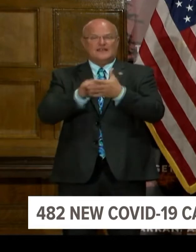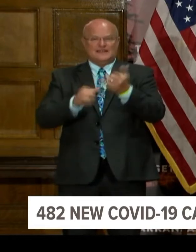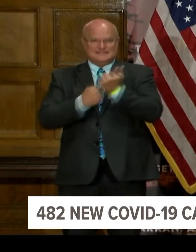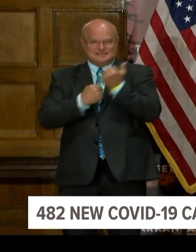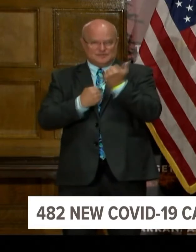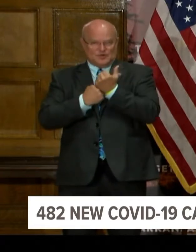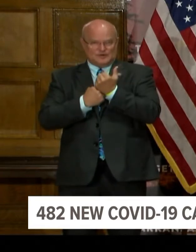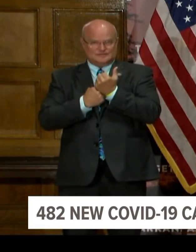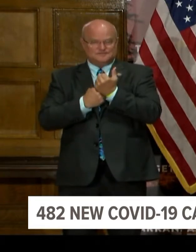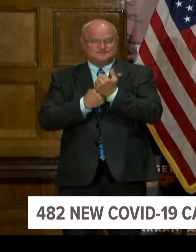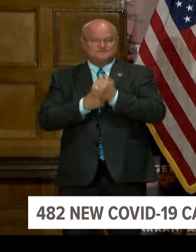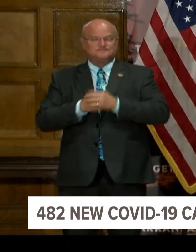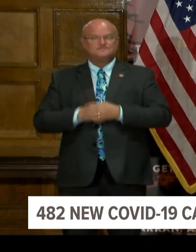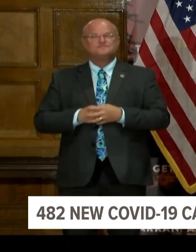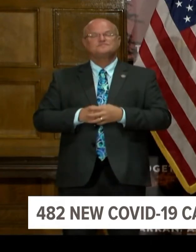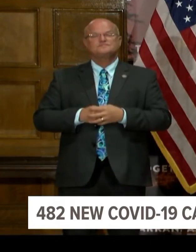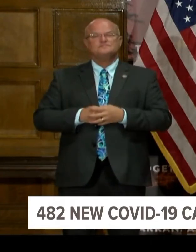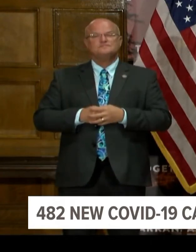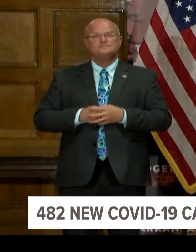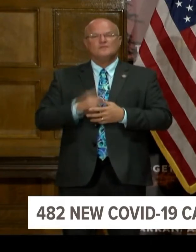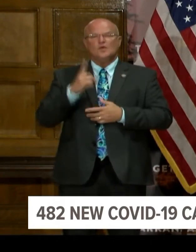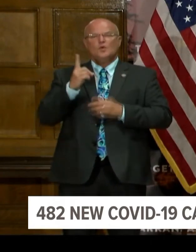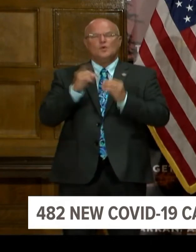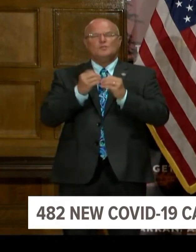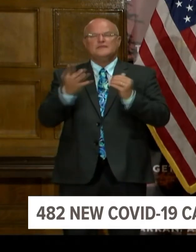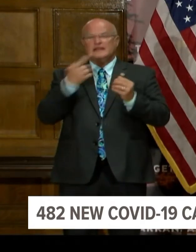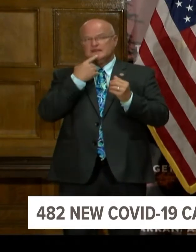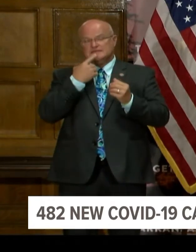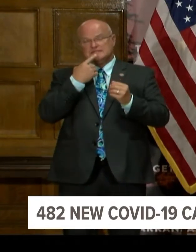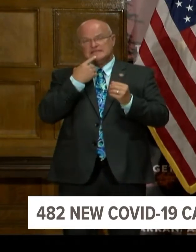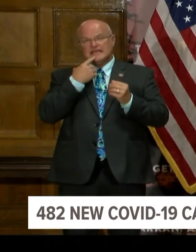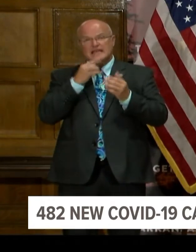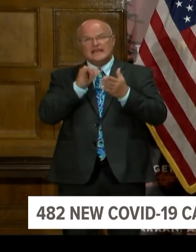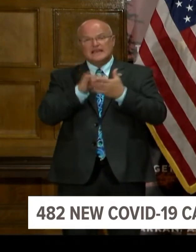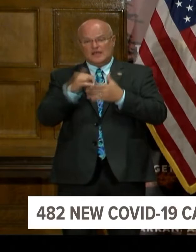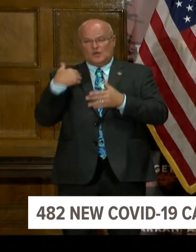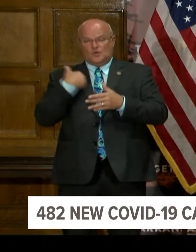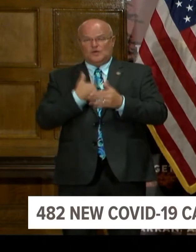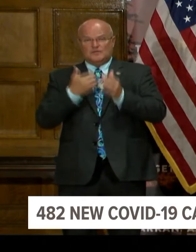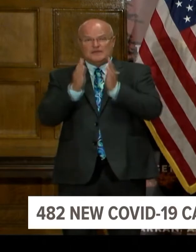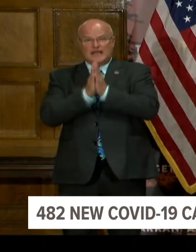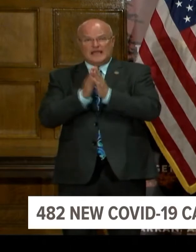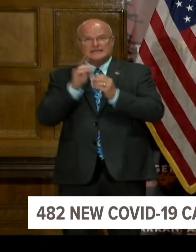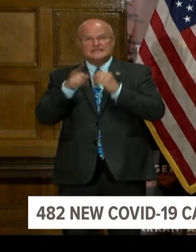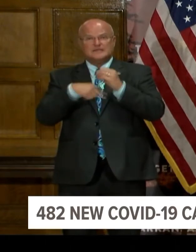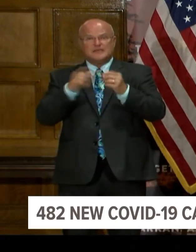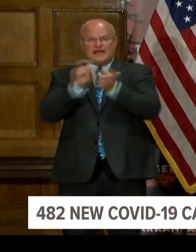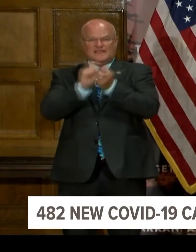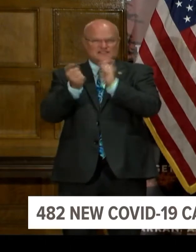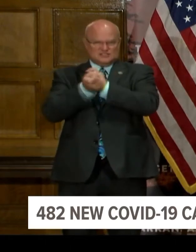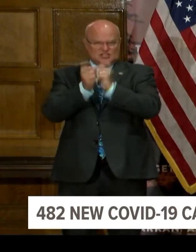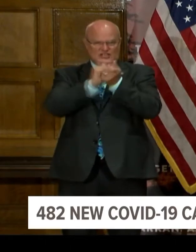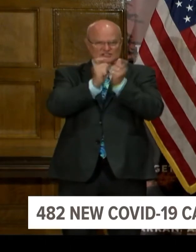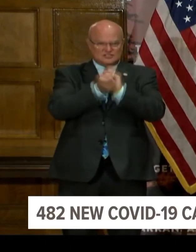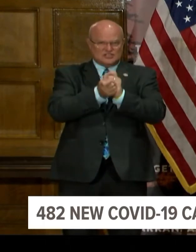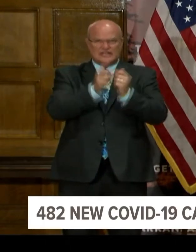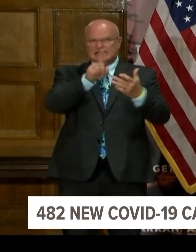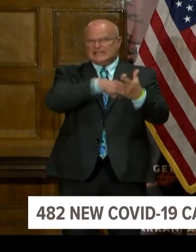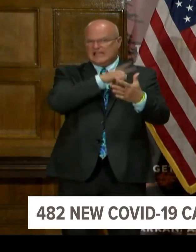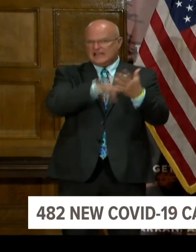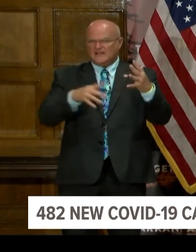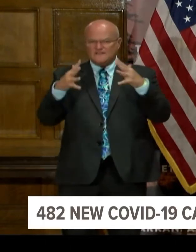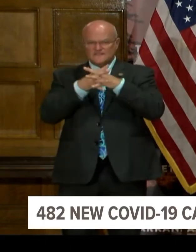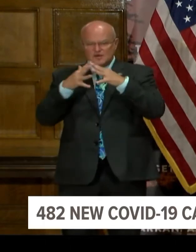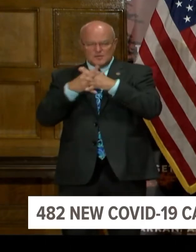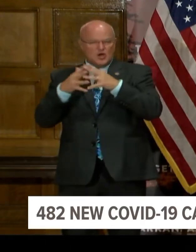support. The other thing I want to say, too, is as we've been asked about the changes and cancellations of